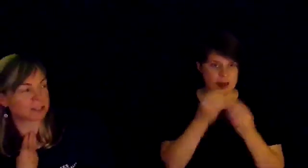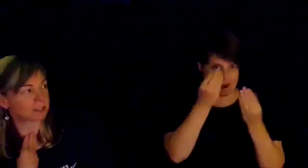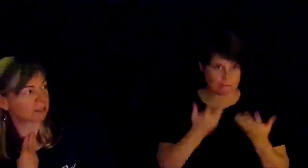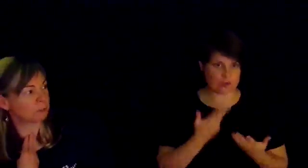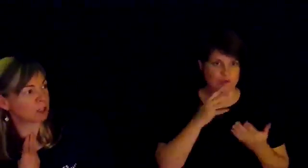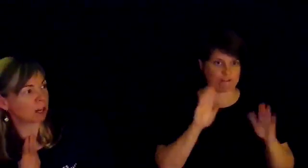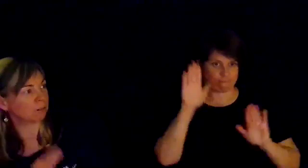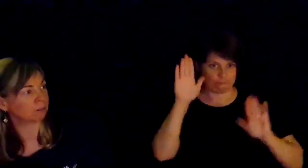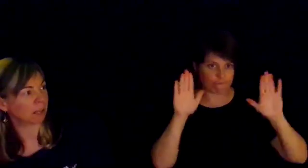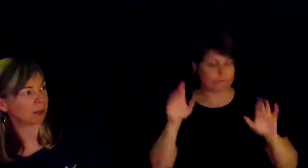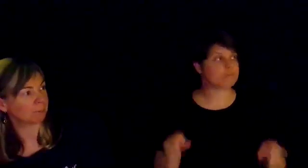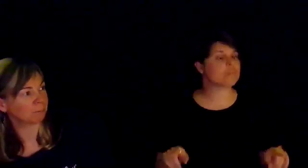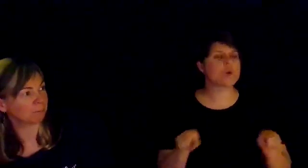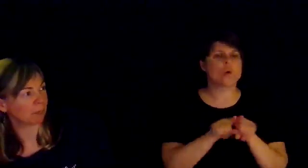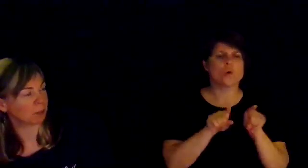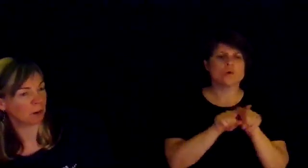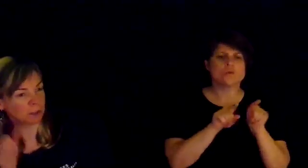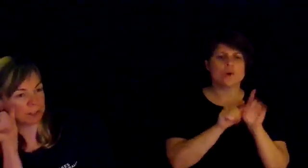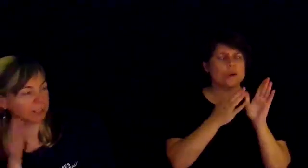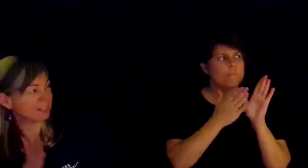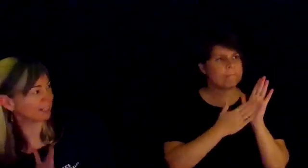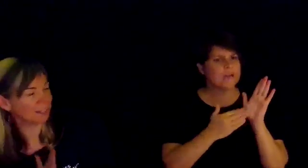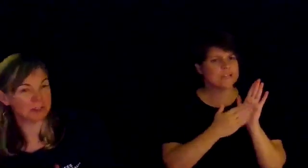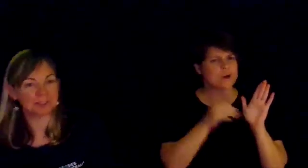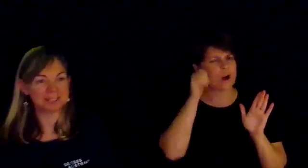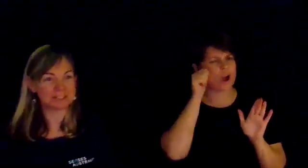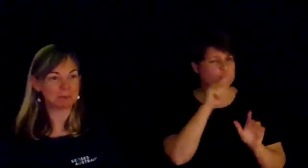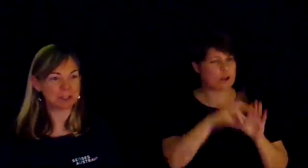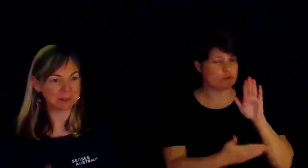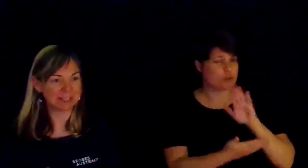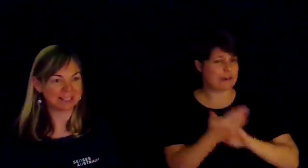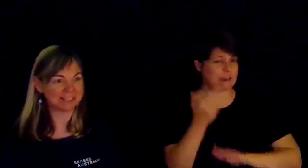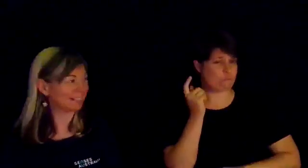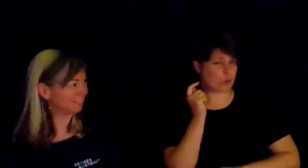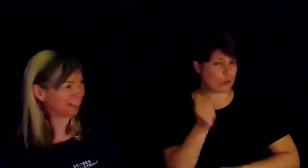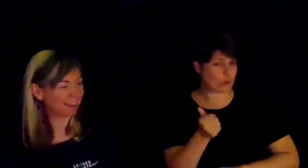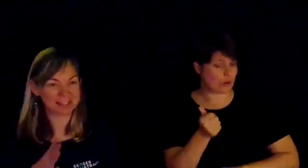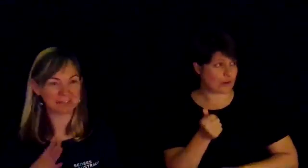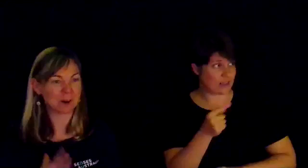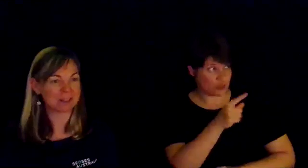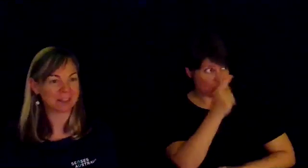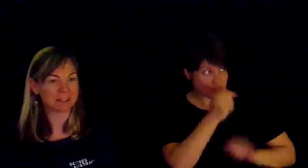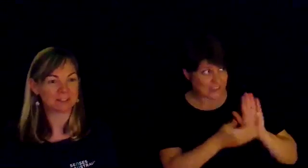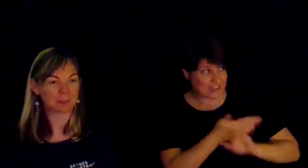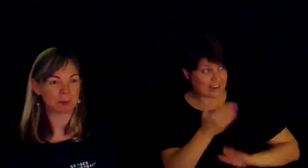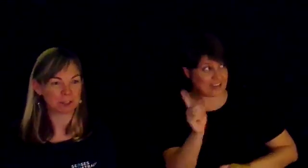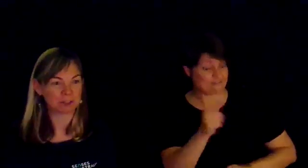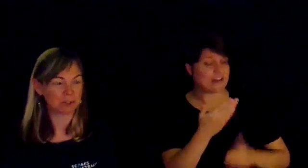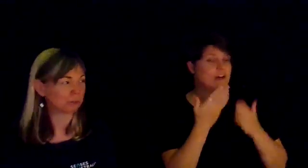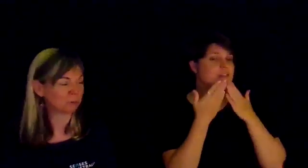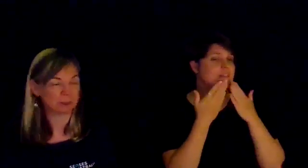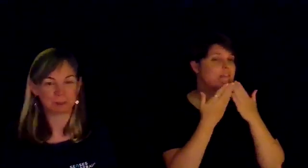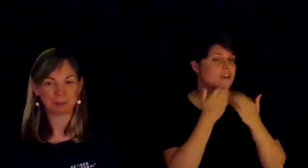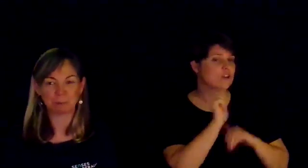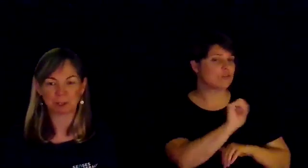also just Michelle, I know you needed to leave early, so Michelle can leave now. That's fine. Thank you so much